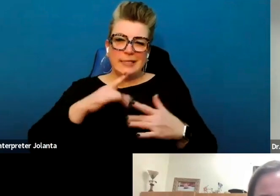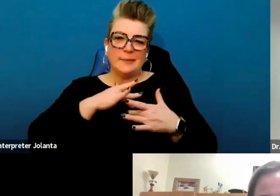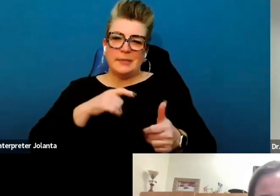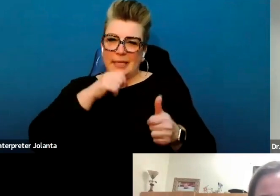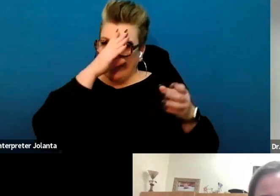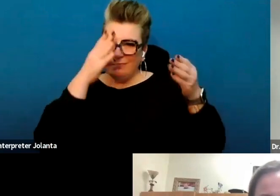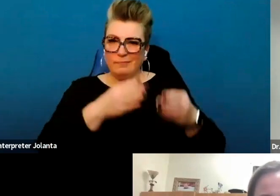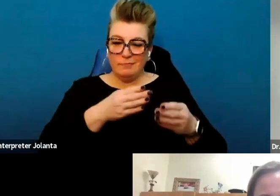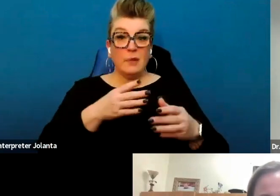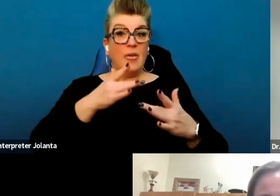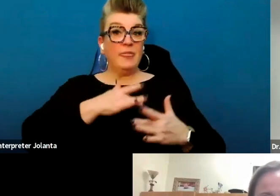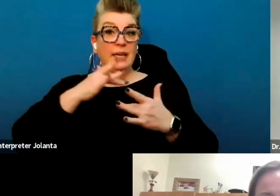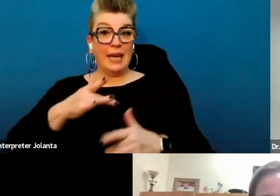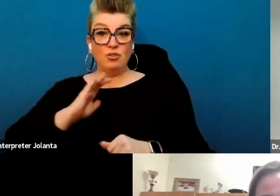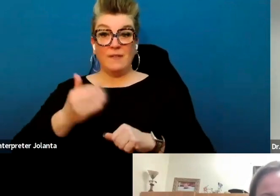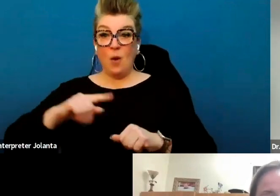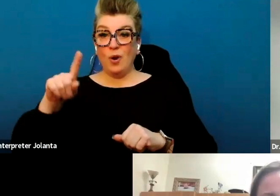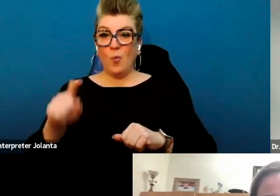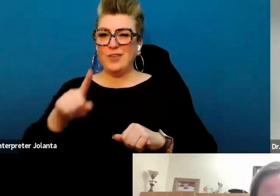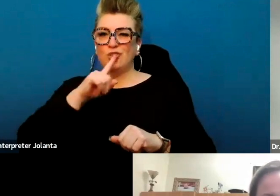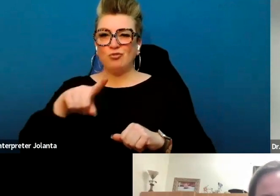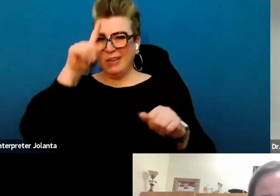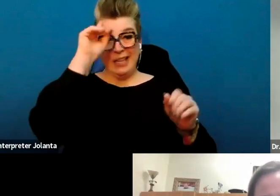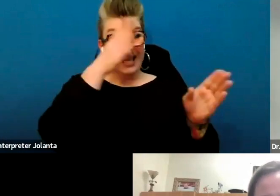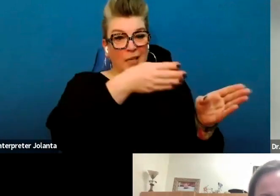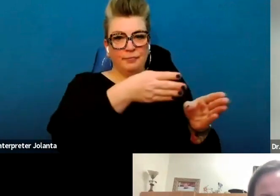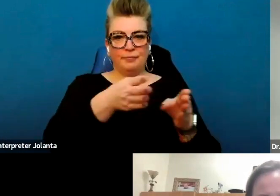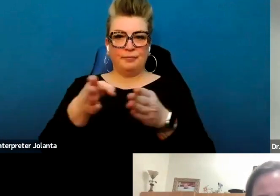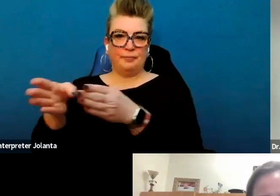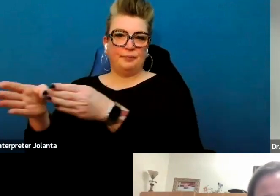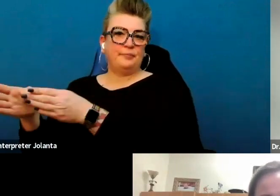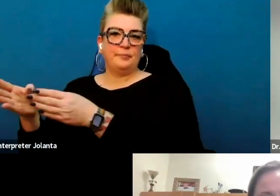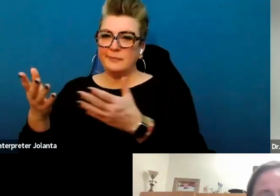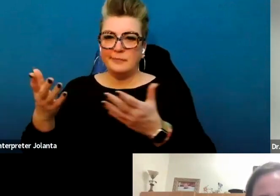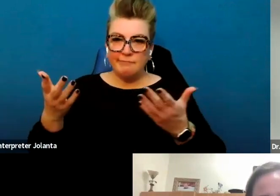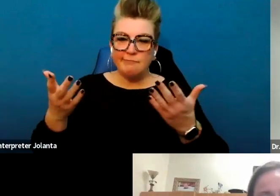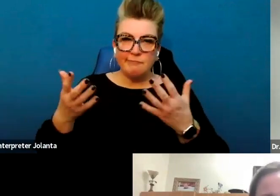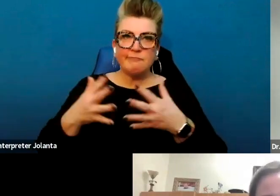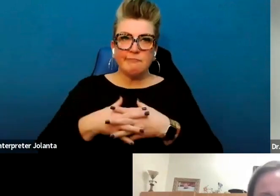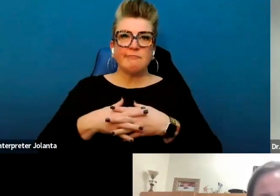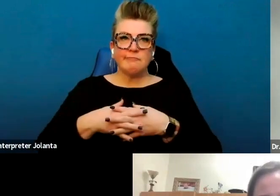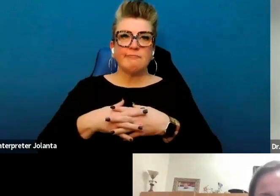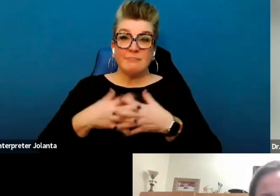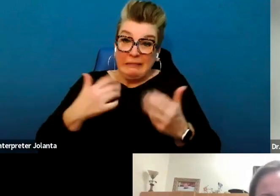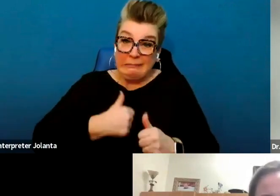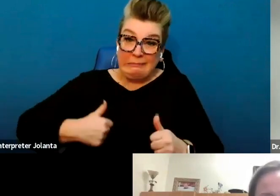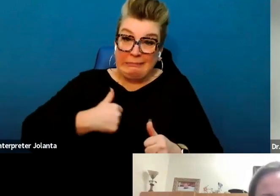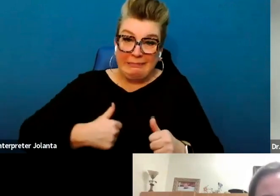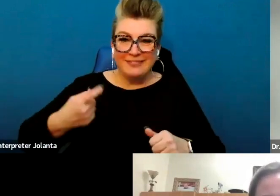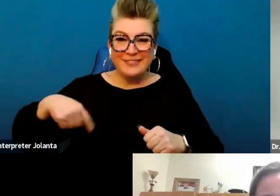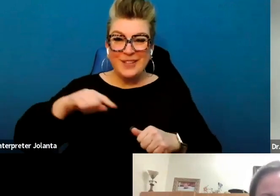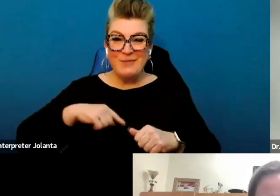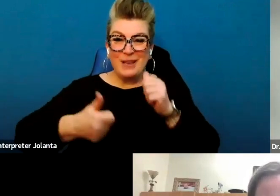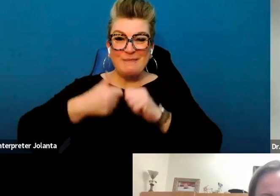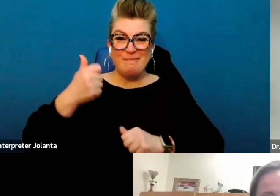turns out that the nature of our questions hasn't really focused on that. Sorry, but we basically look at